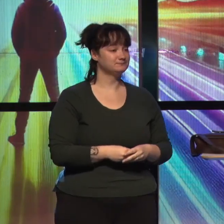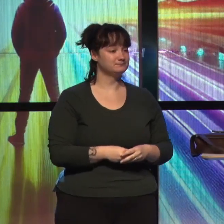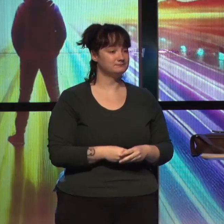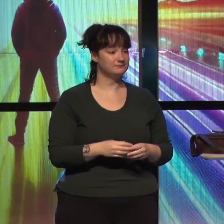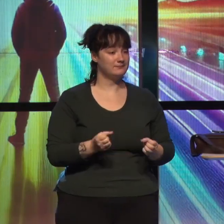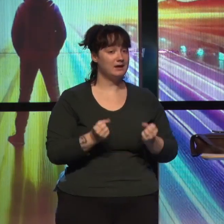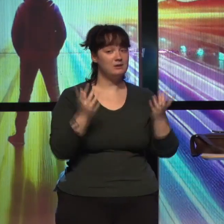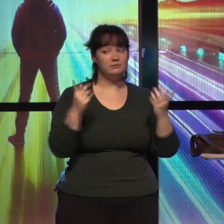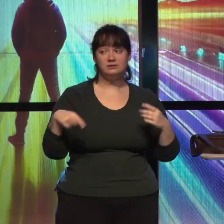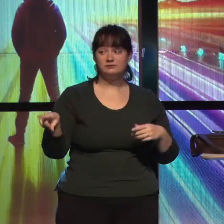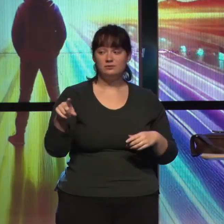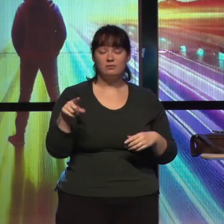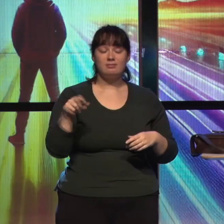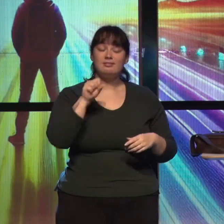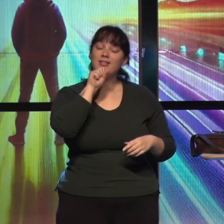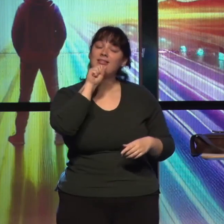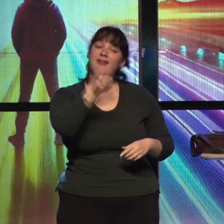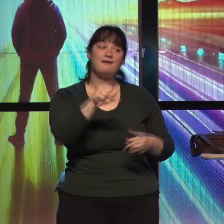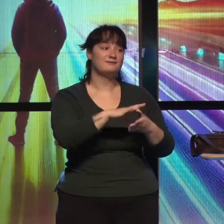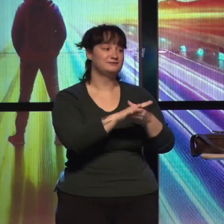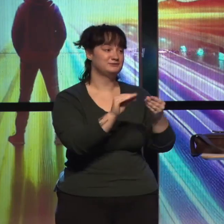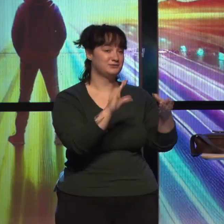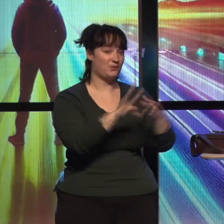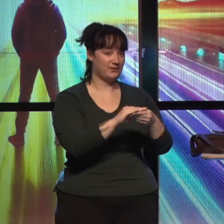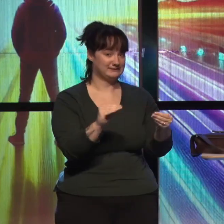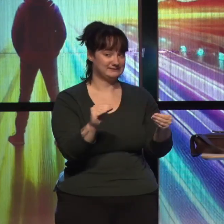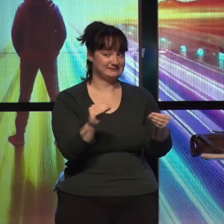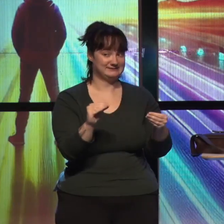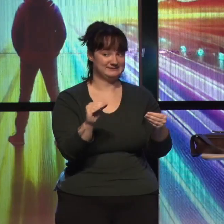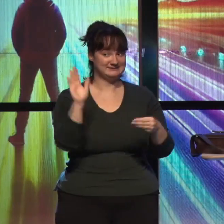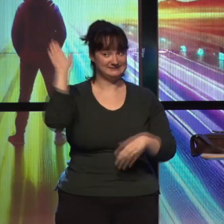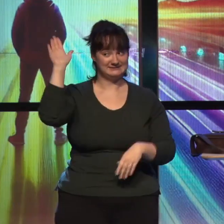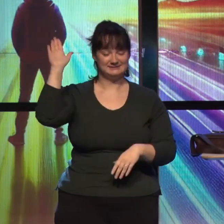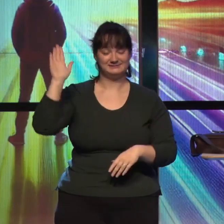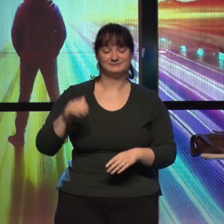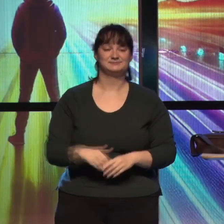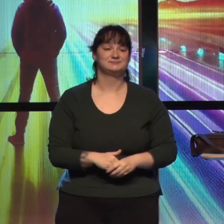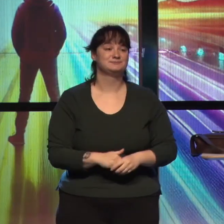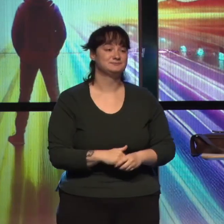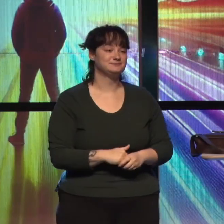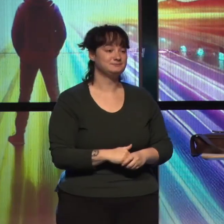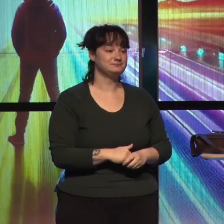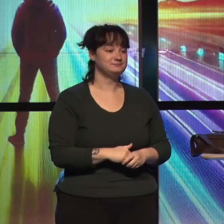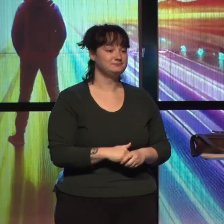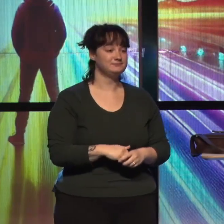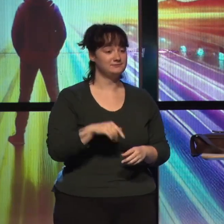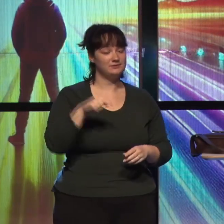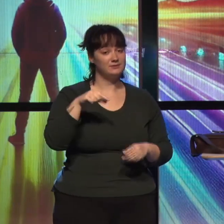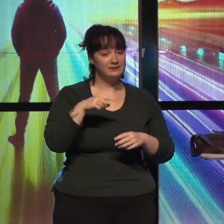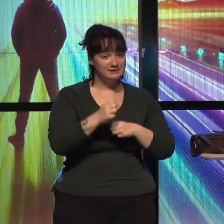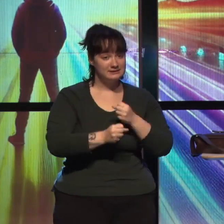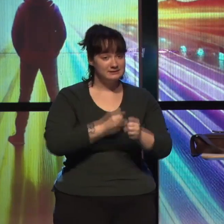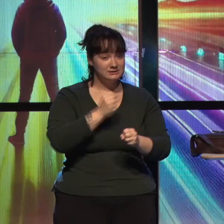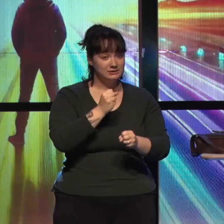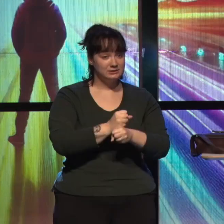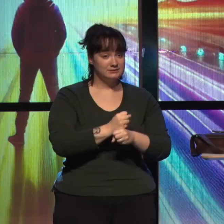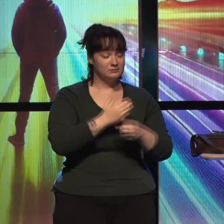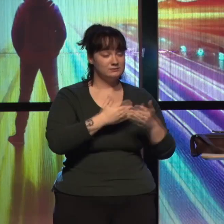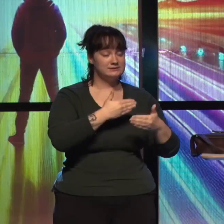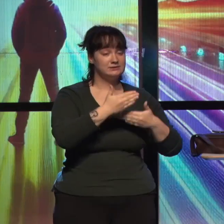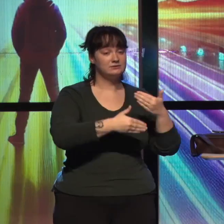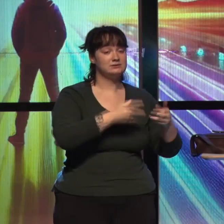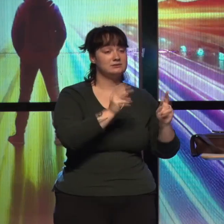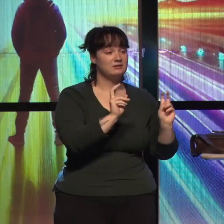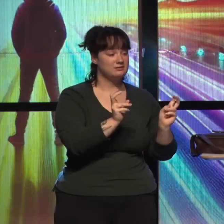of you love stories? Raise your hand up nice and high. You love a good story. I love stories. This past year, we did a big series called, I